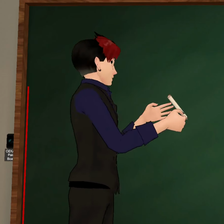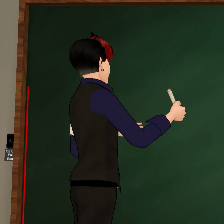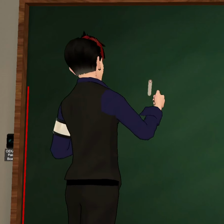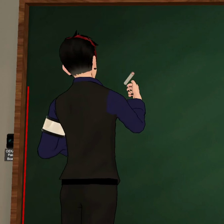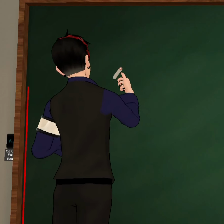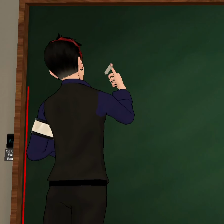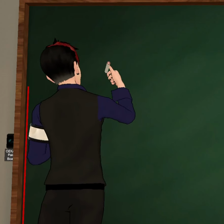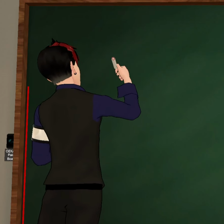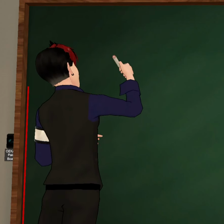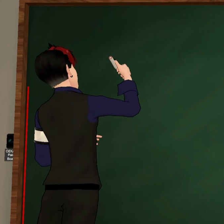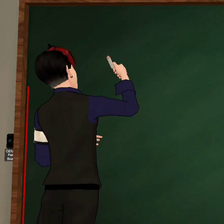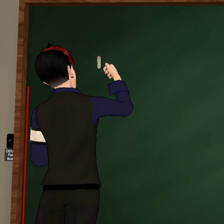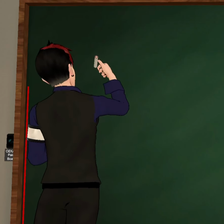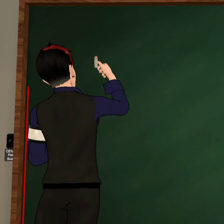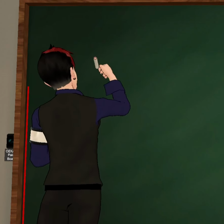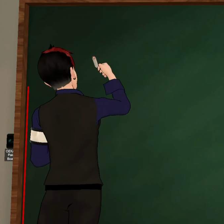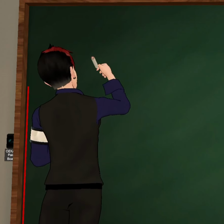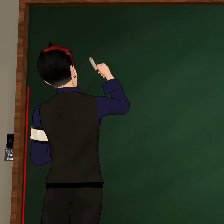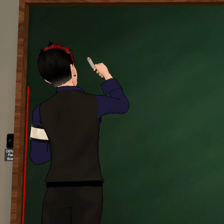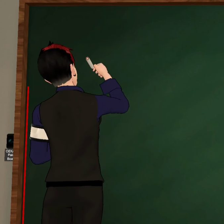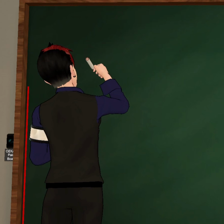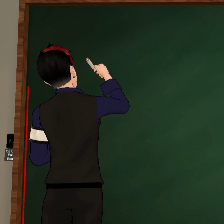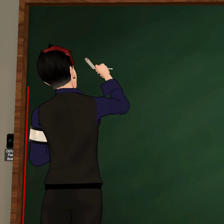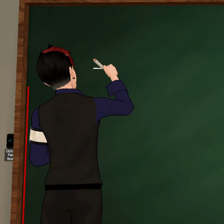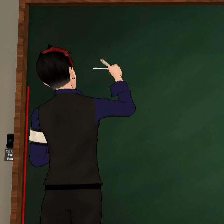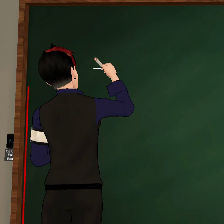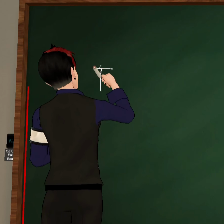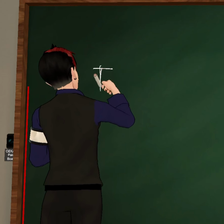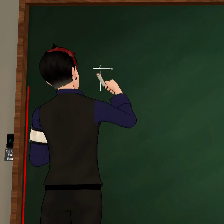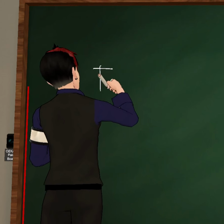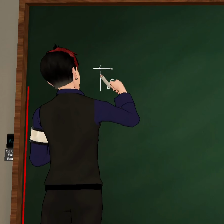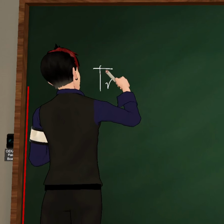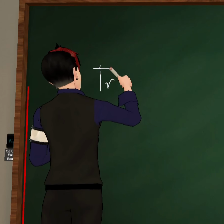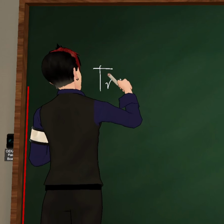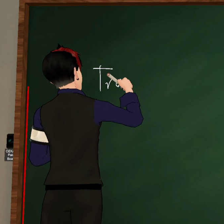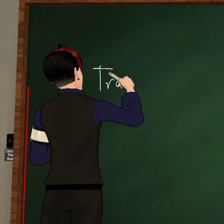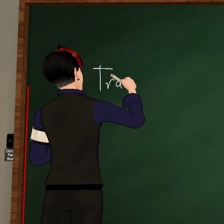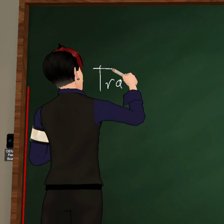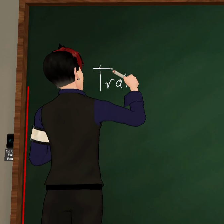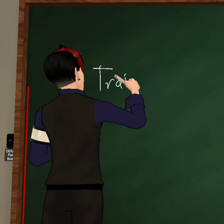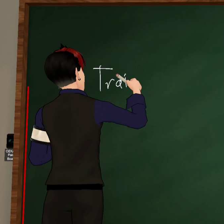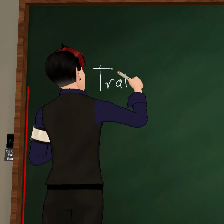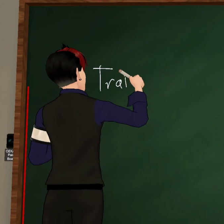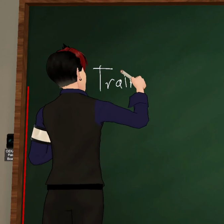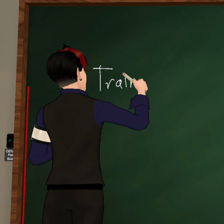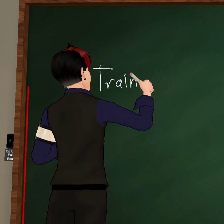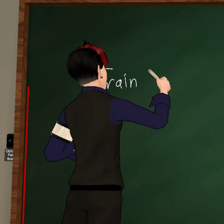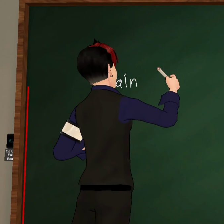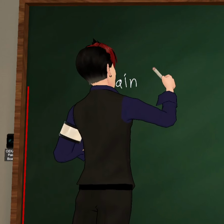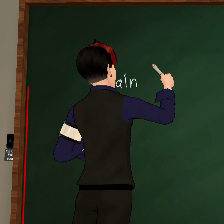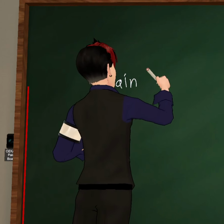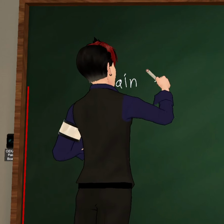my kids because that's what I do for a living. Let's see. You're fine.